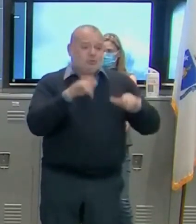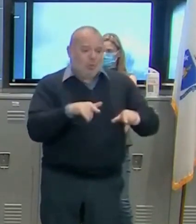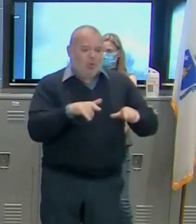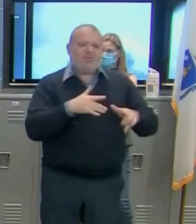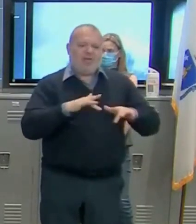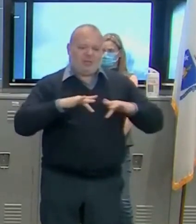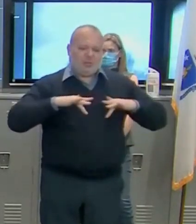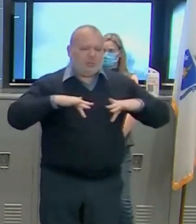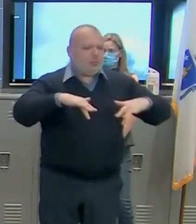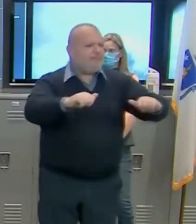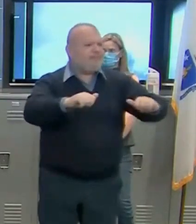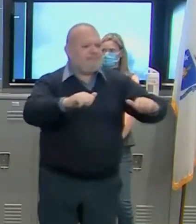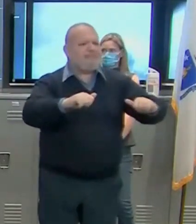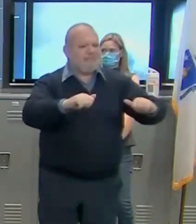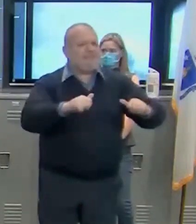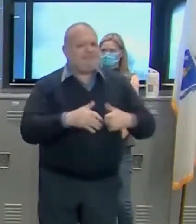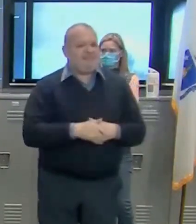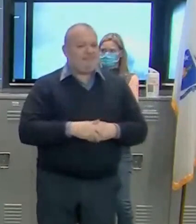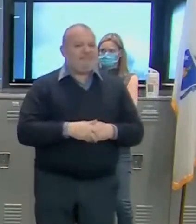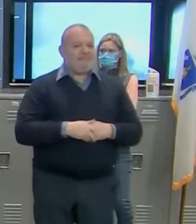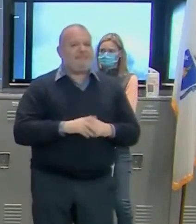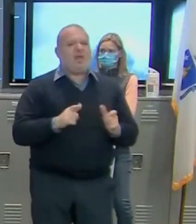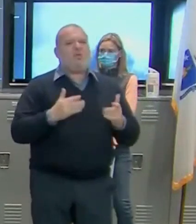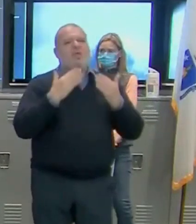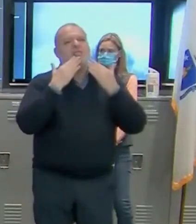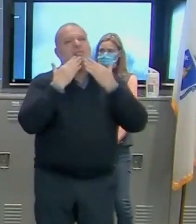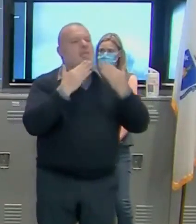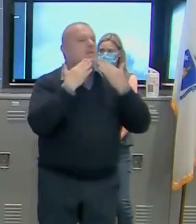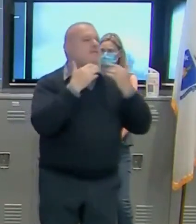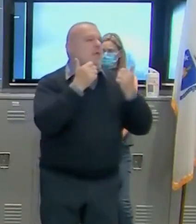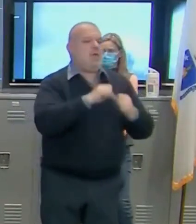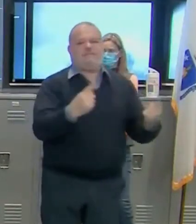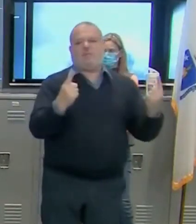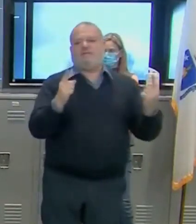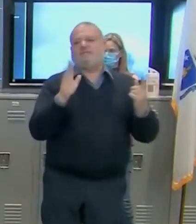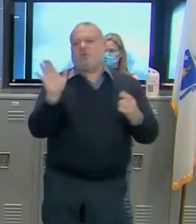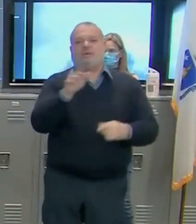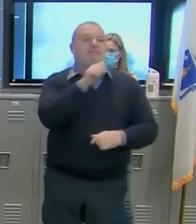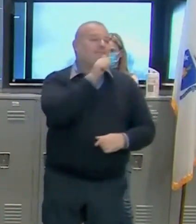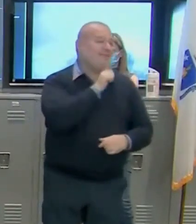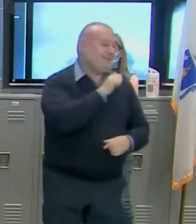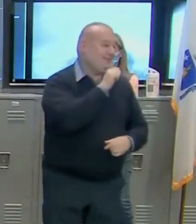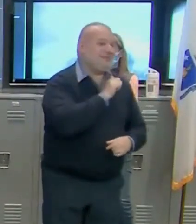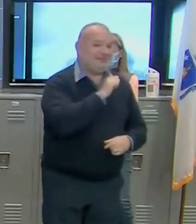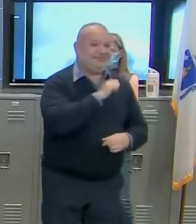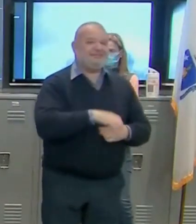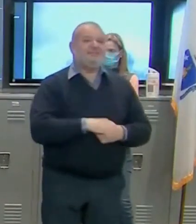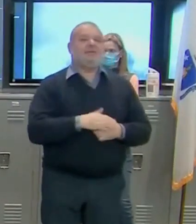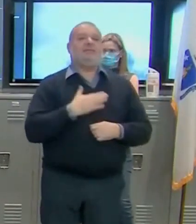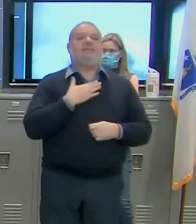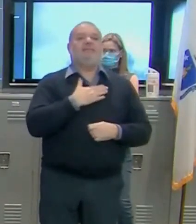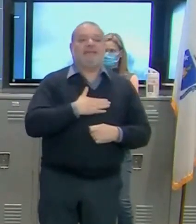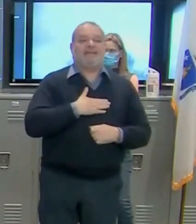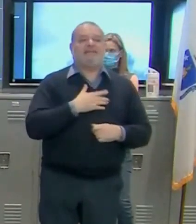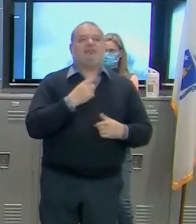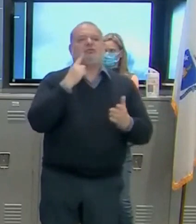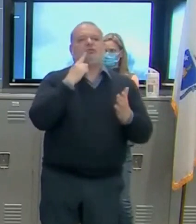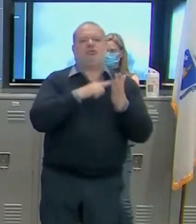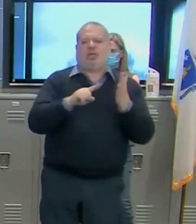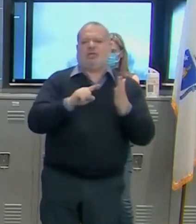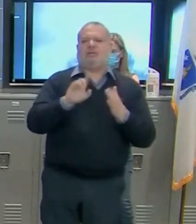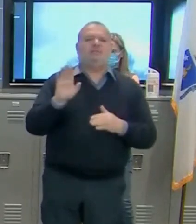of our customers for their patience. Tomorrow, I encourage you to continue to check mbta.com for any